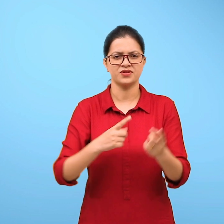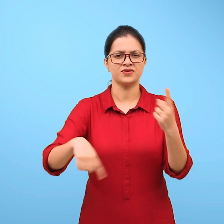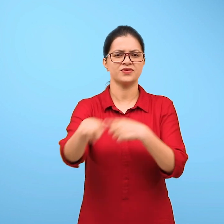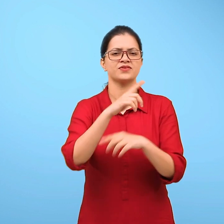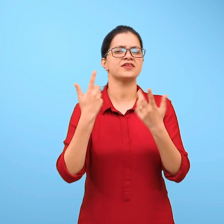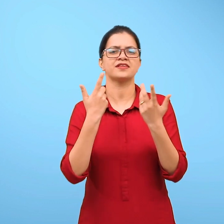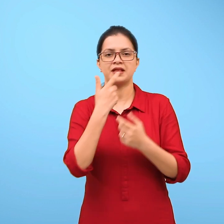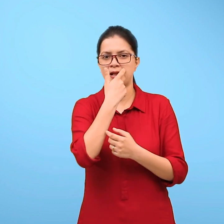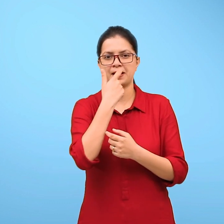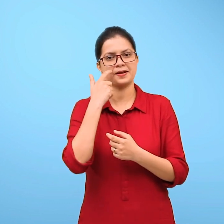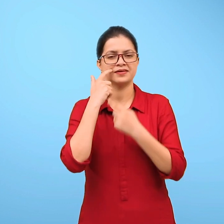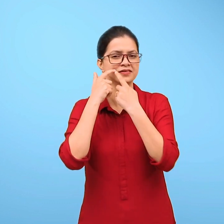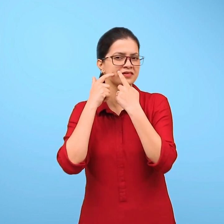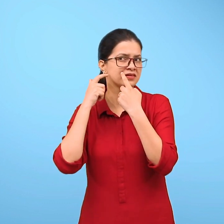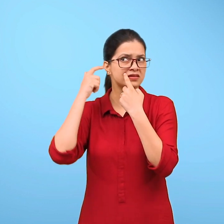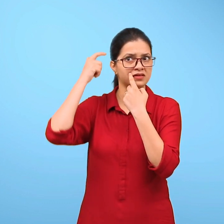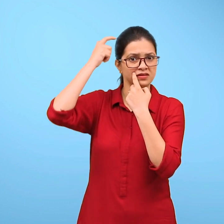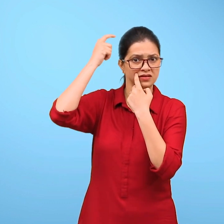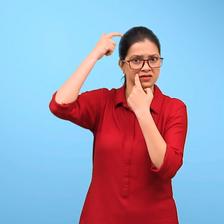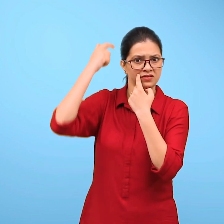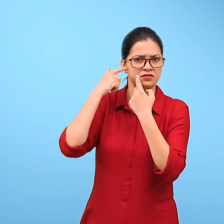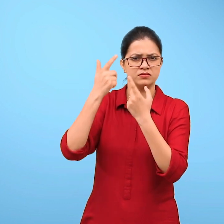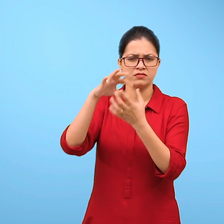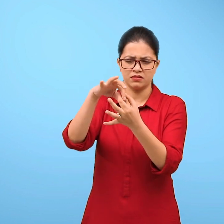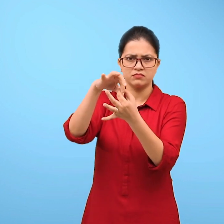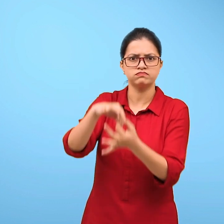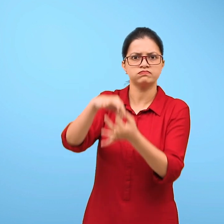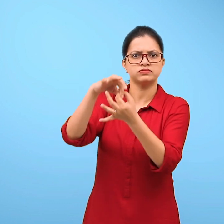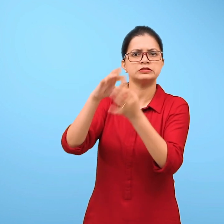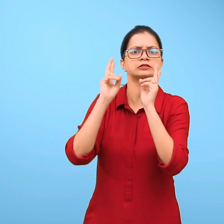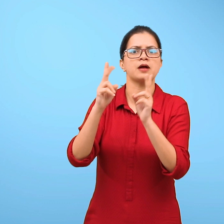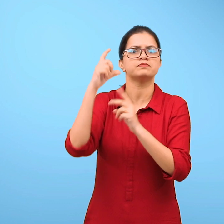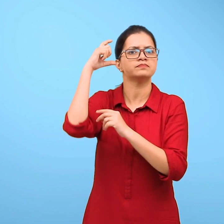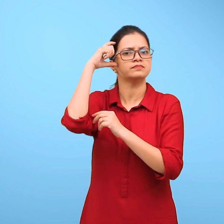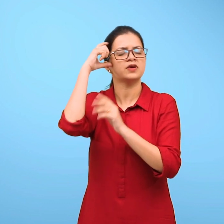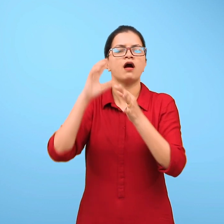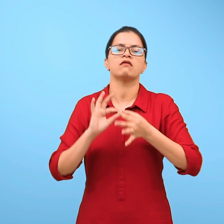There is a joint between the upper jaw and the rest of the head, which is a fixed joint.